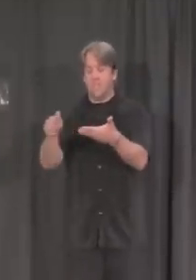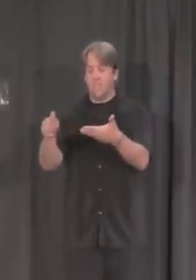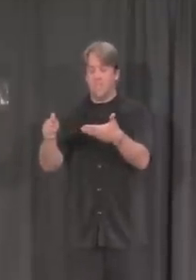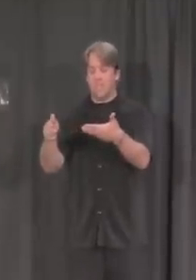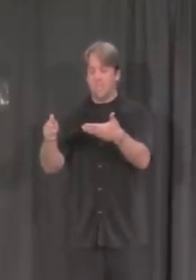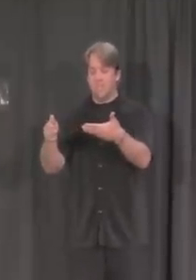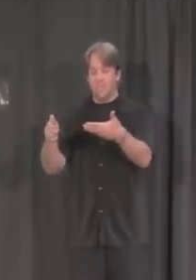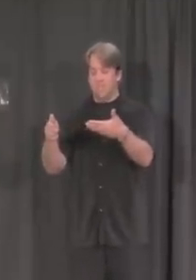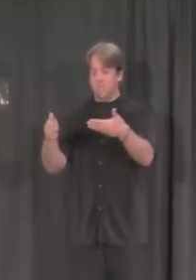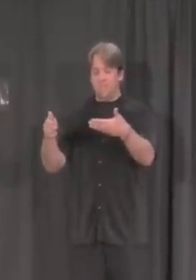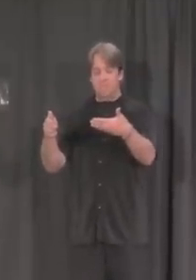Third gift.